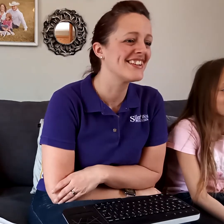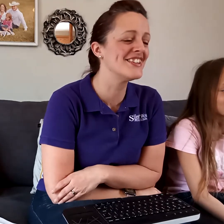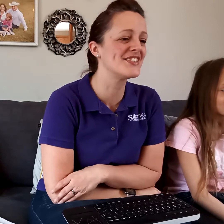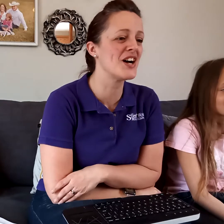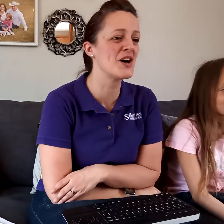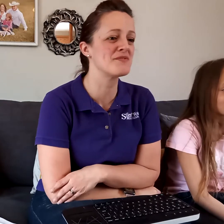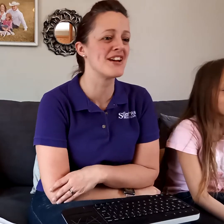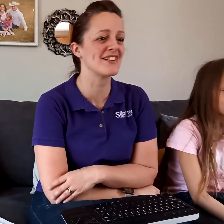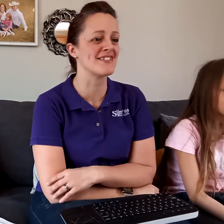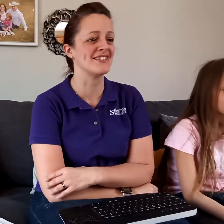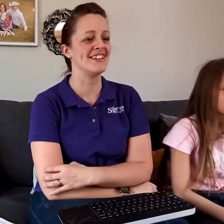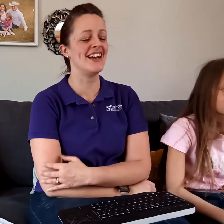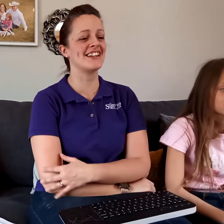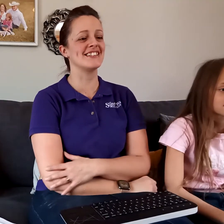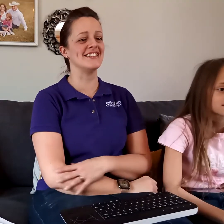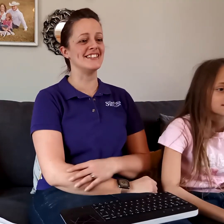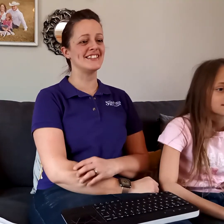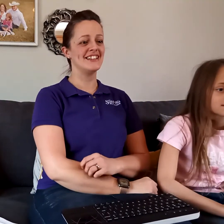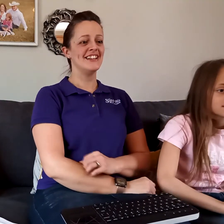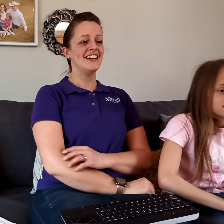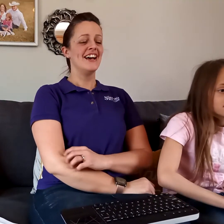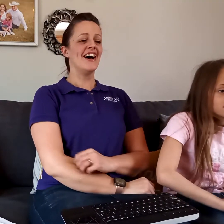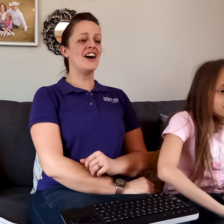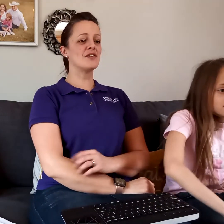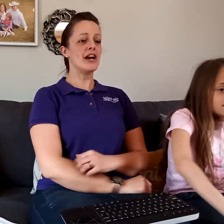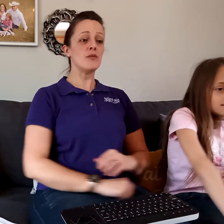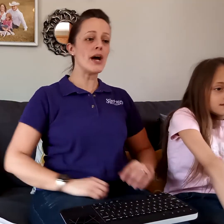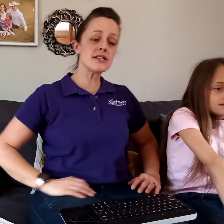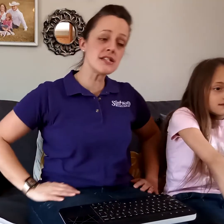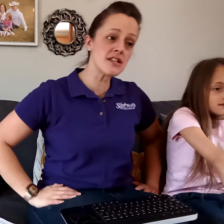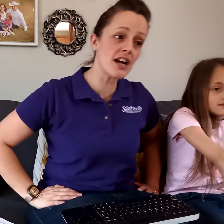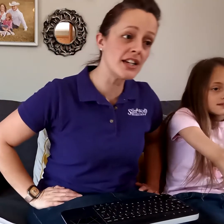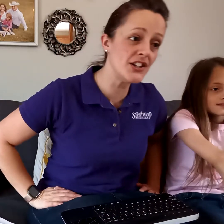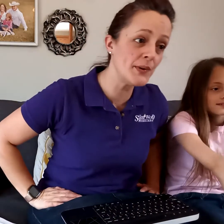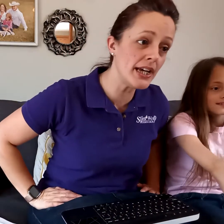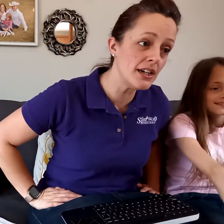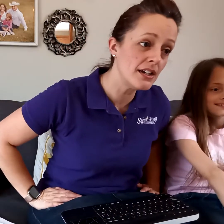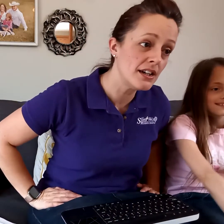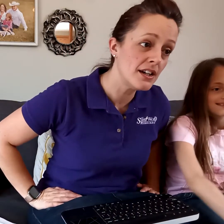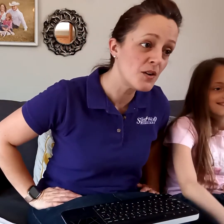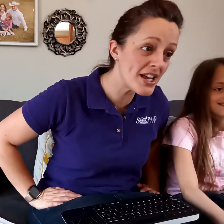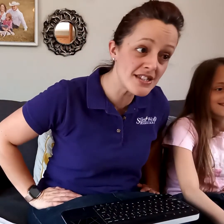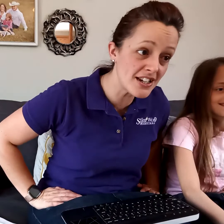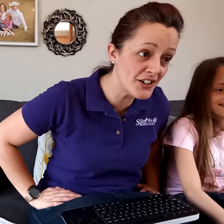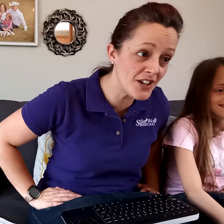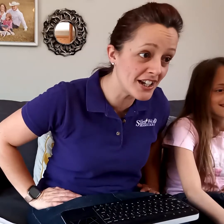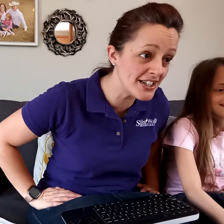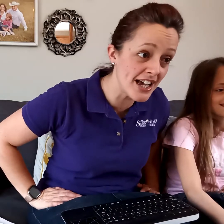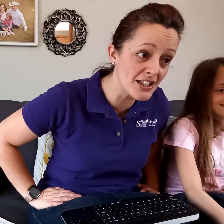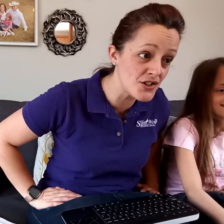Good job, Jackson. Excellent. All right. Weston's not going to do it? Weston, are you not going to tell us your